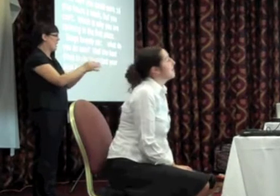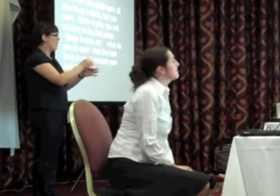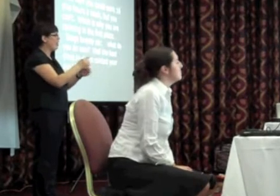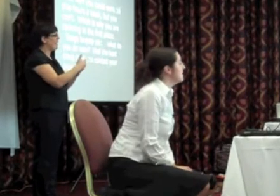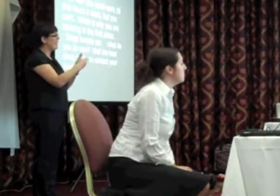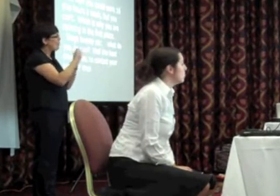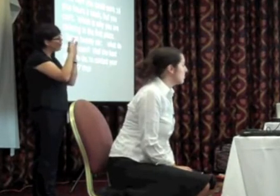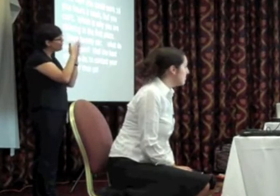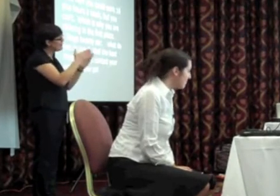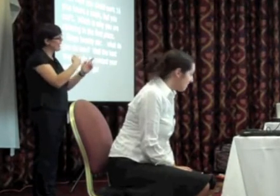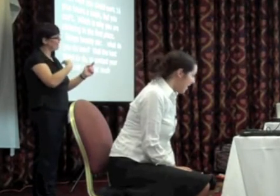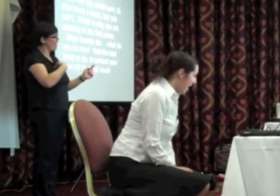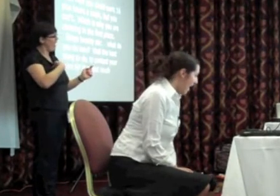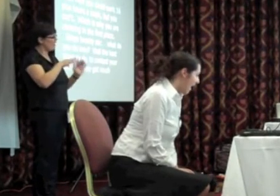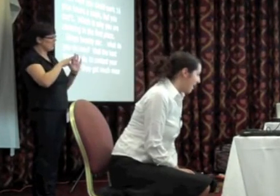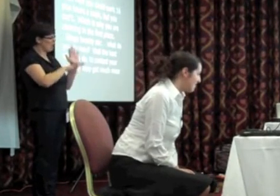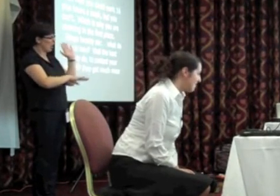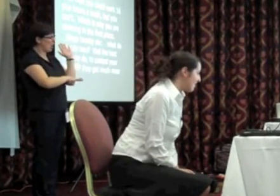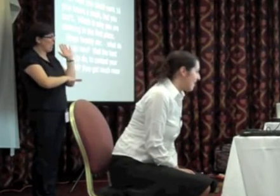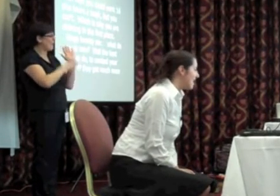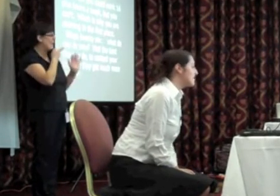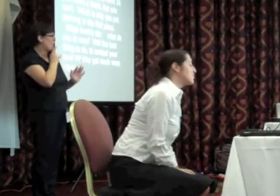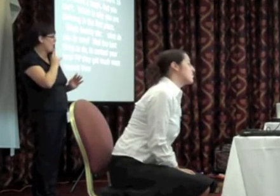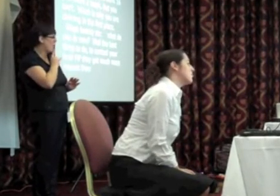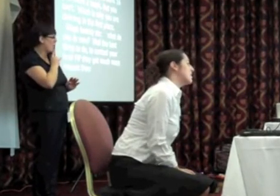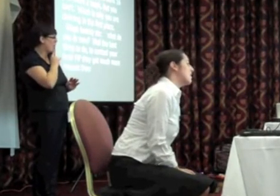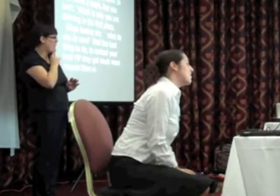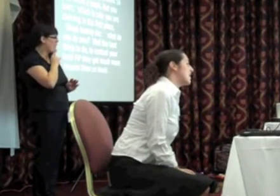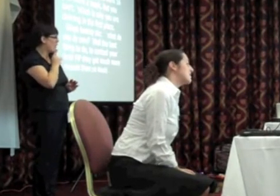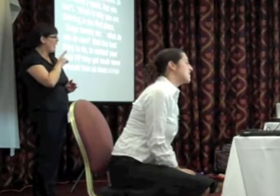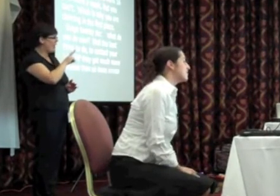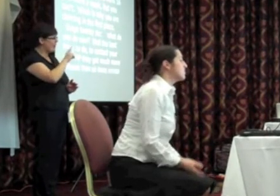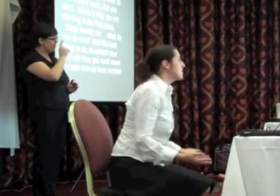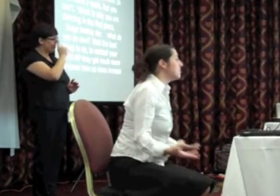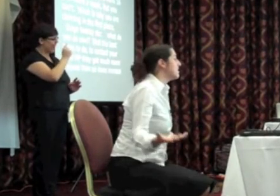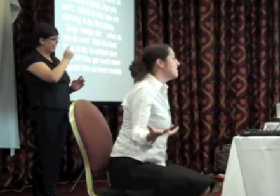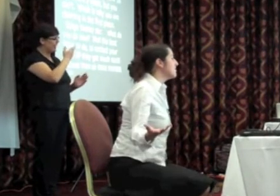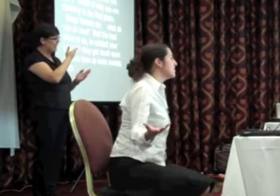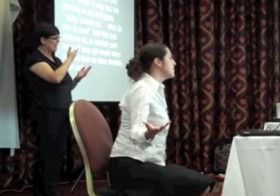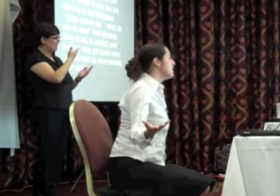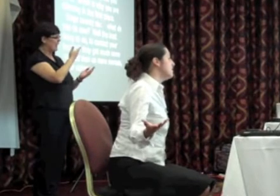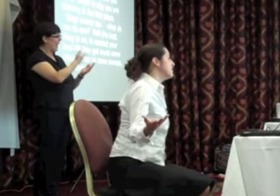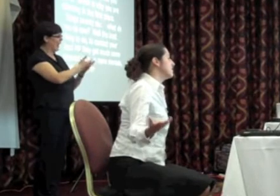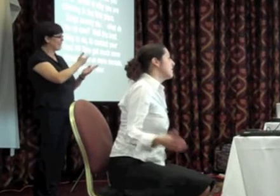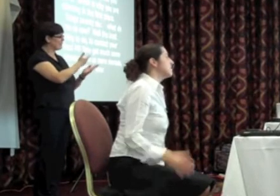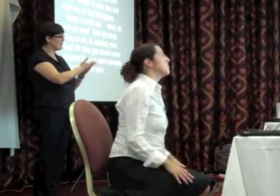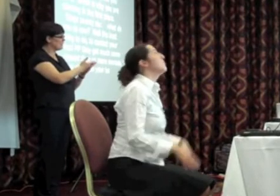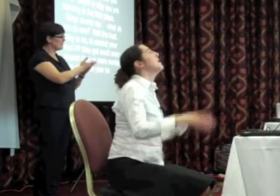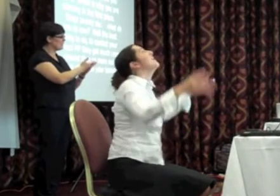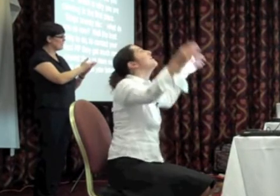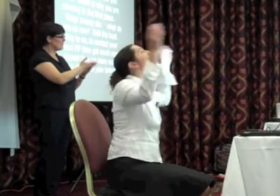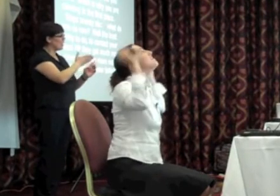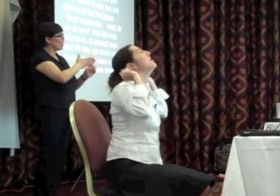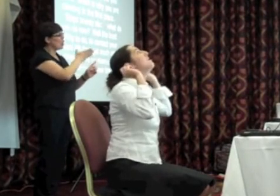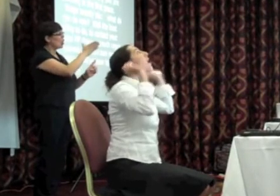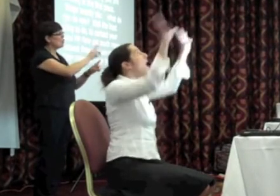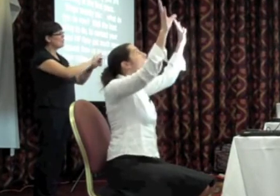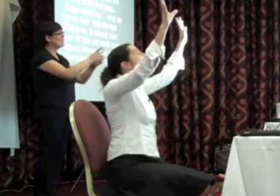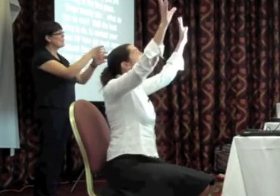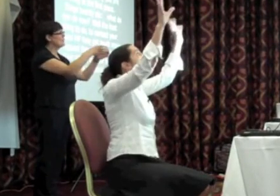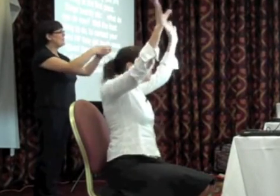respect than us mere mortals, and their claims on your behalf actually go to a completely different department. So